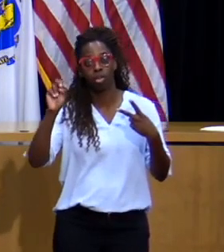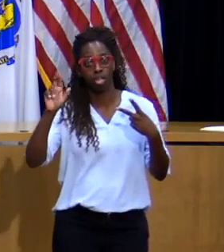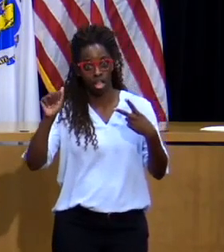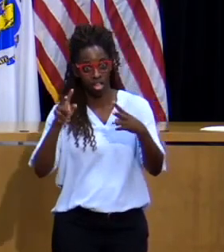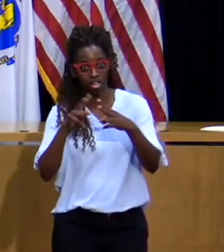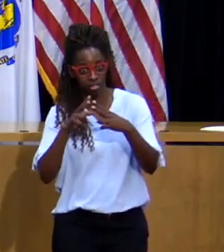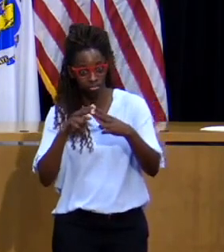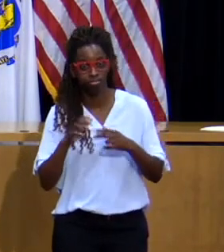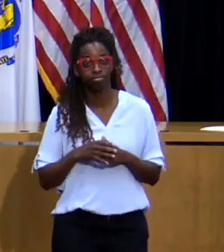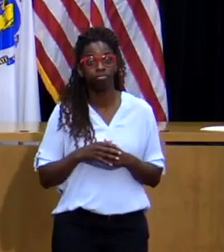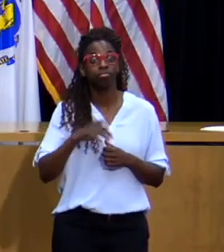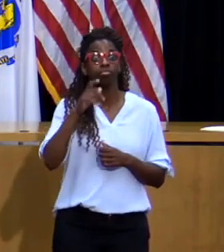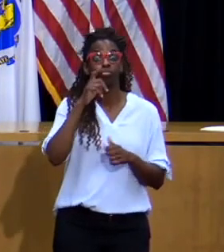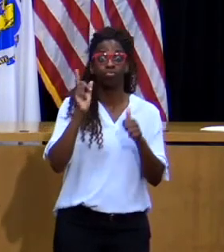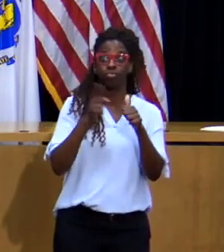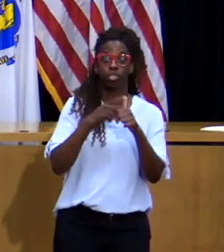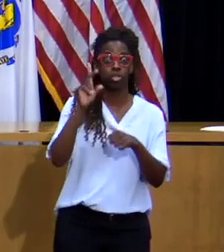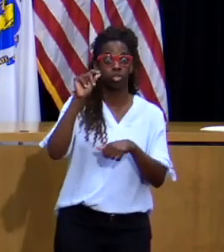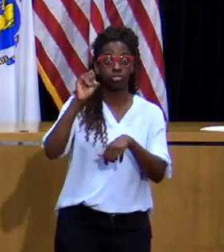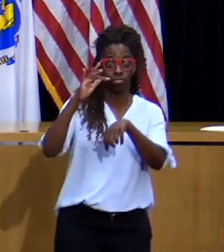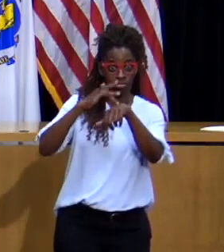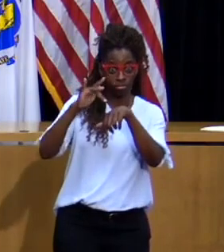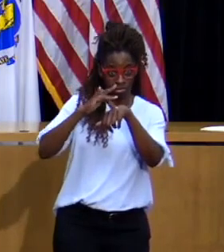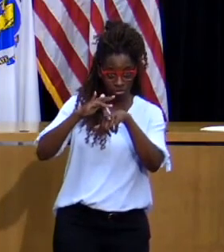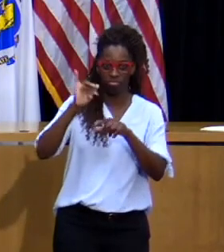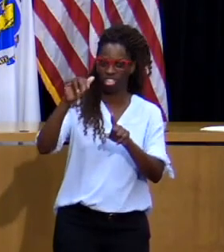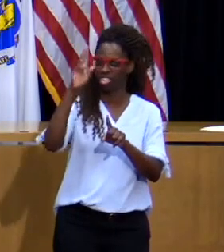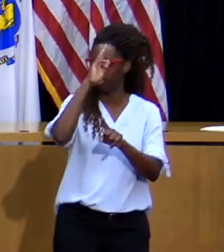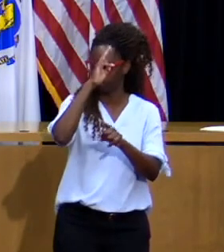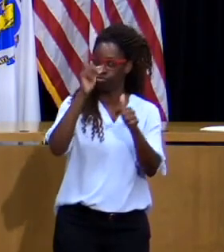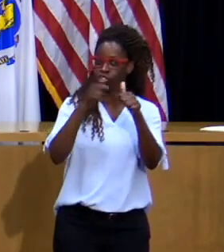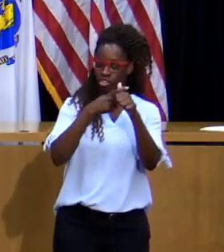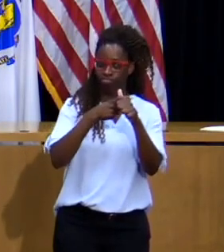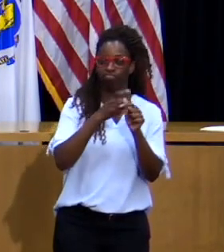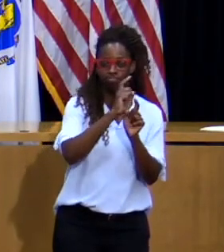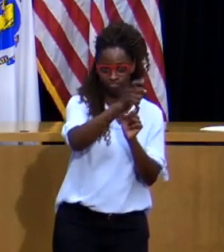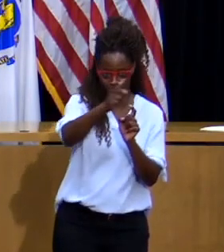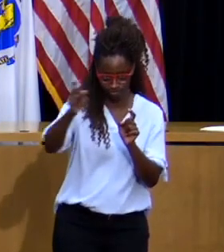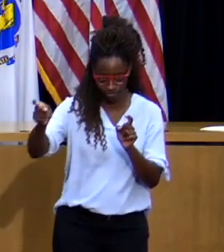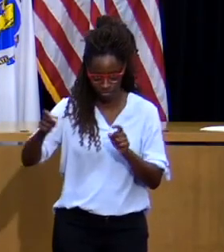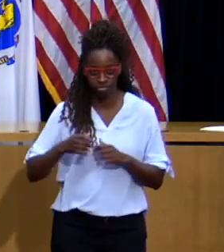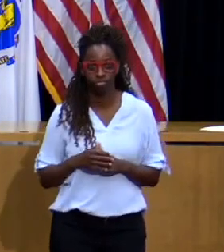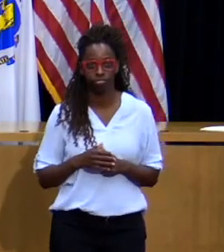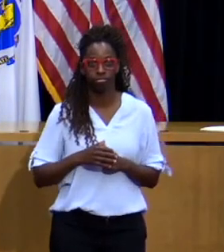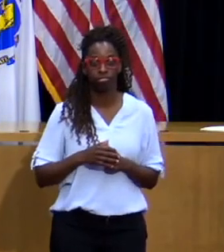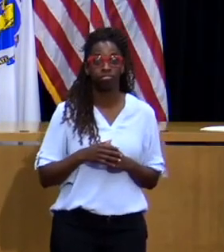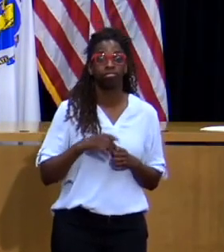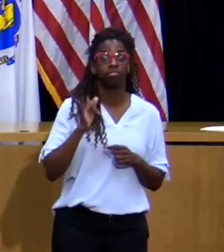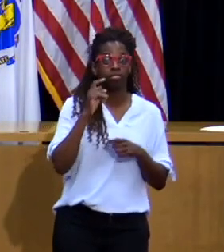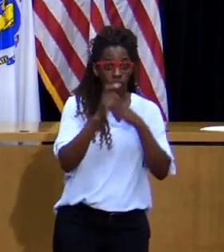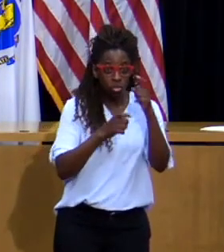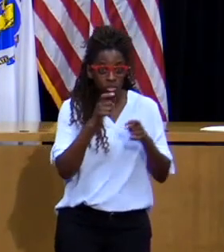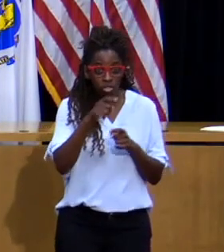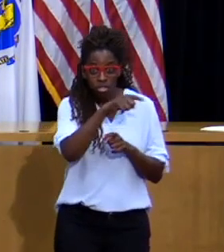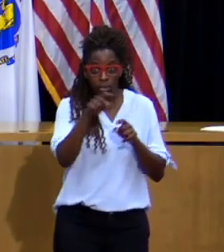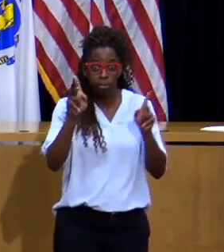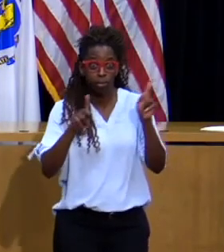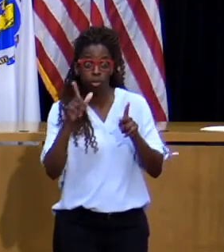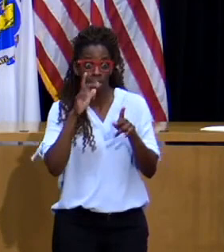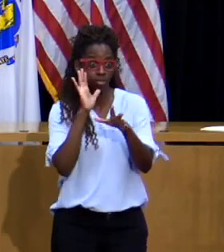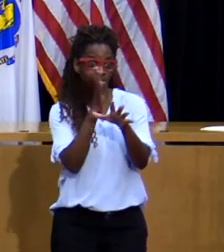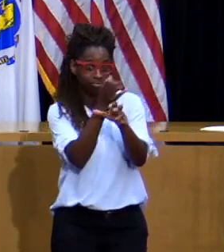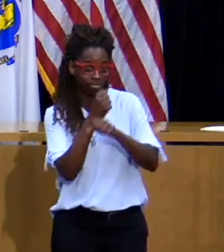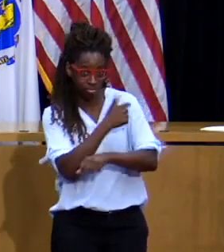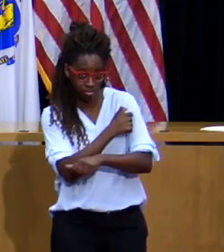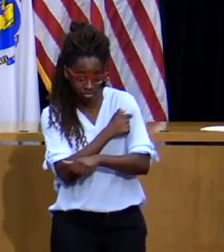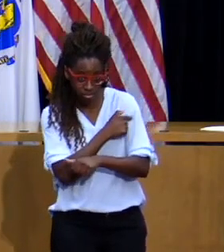hospitals. The distribution plan focuses on hospital capacity to store and administer the Pfizer